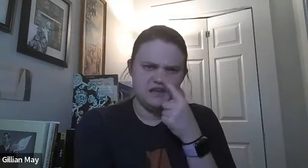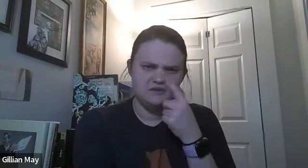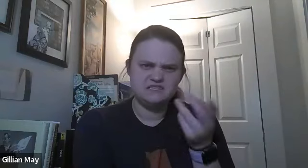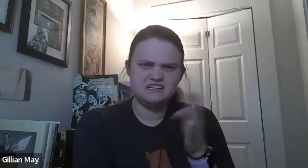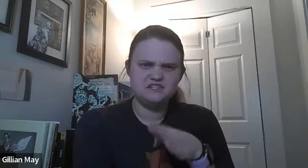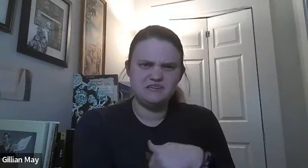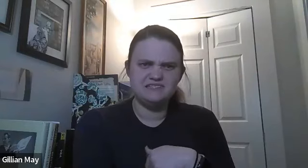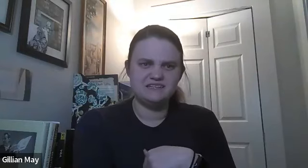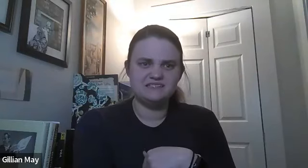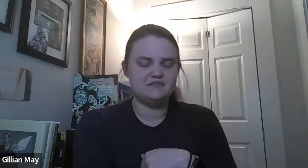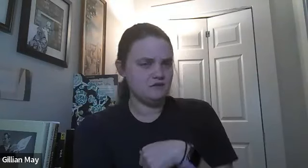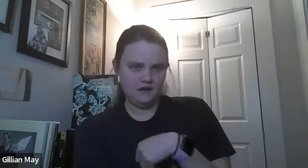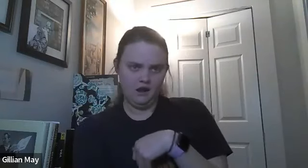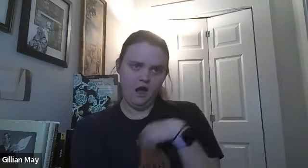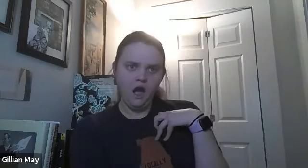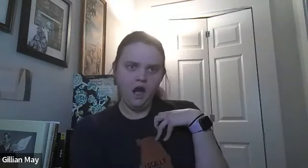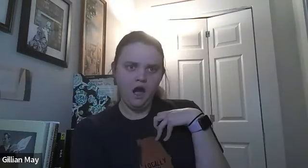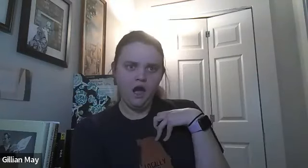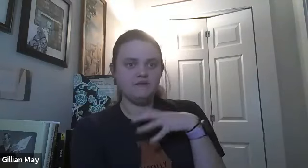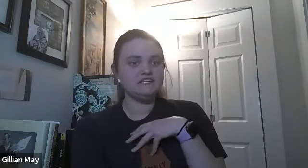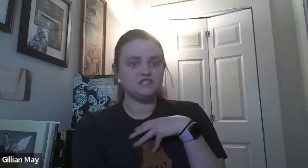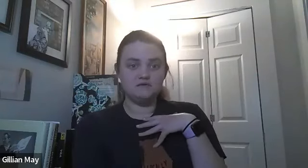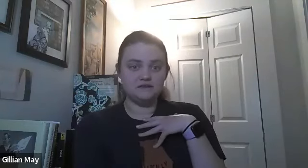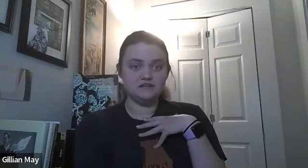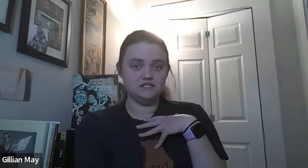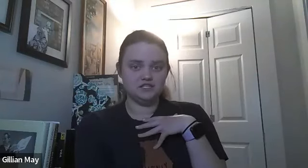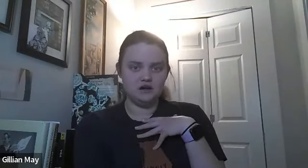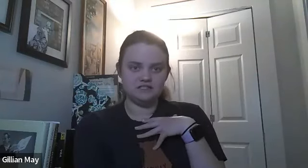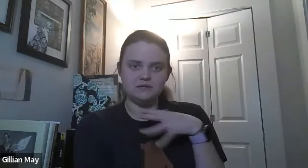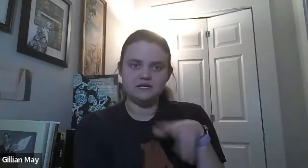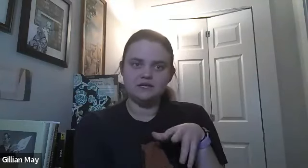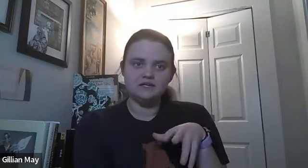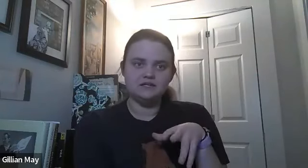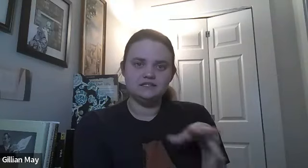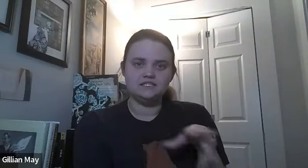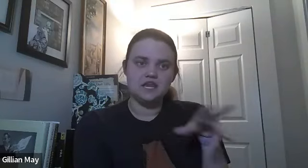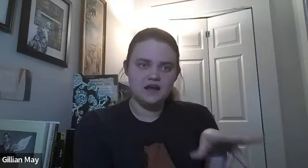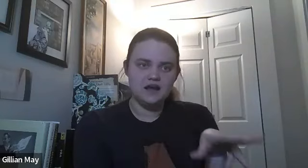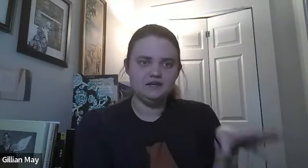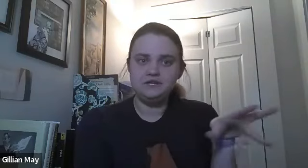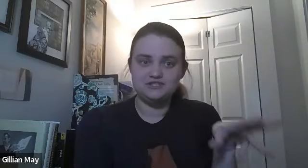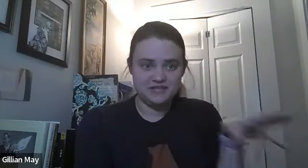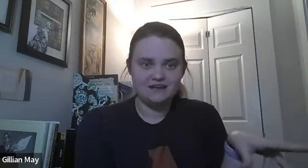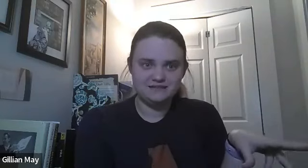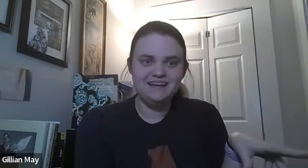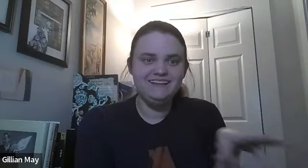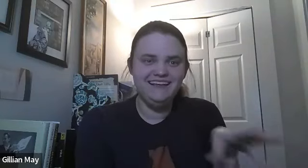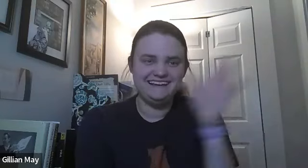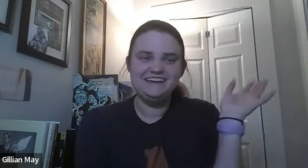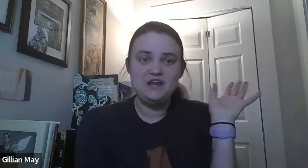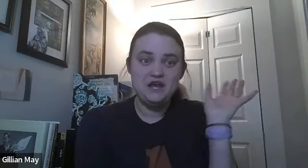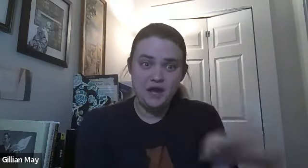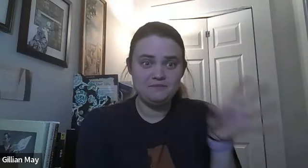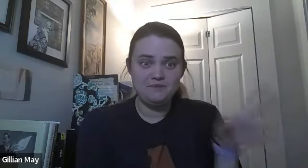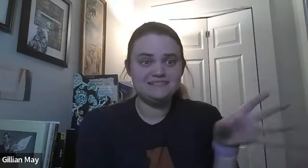nosy. It's not your business. And they're like, I mean, they get so offended and shocked. And I'm like, did you not hear what you just asked me? Like, no, I'm not